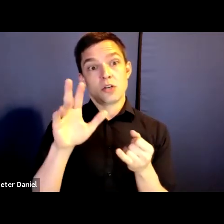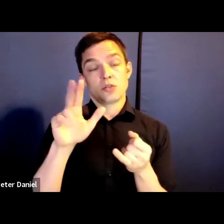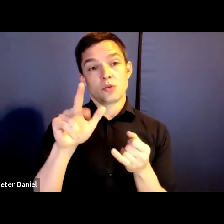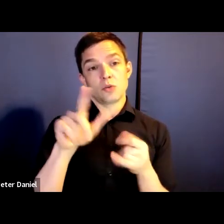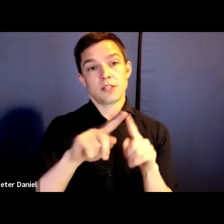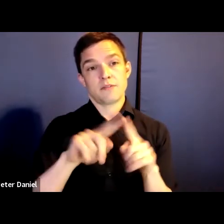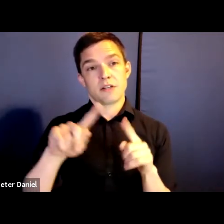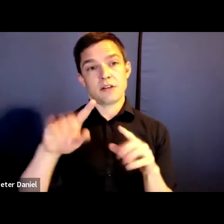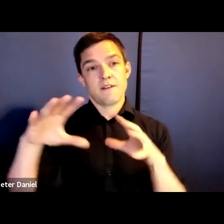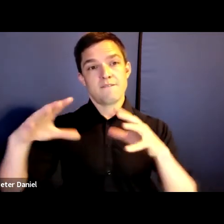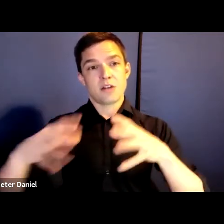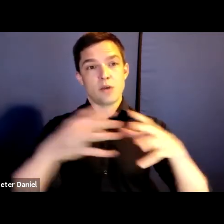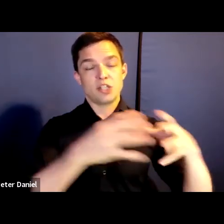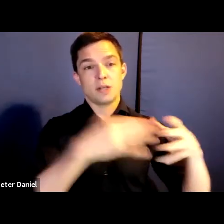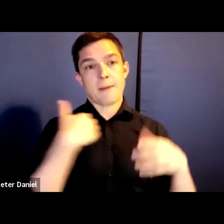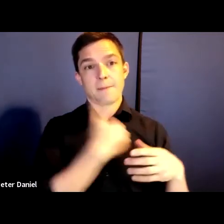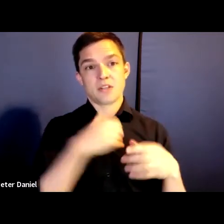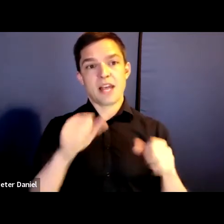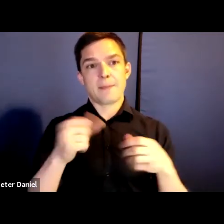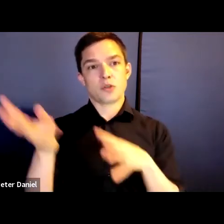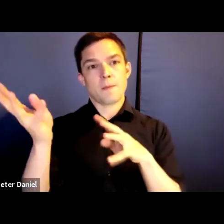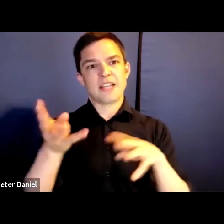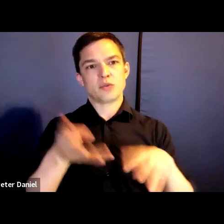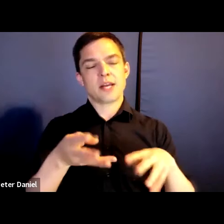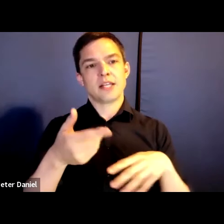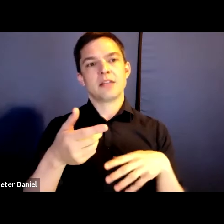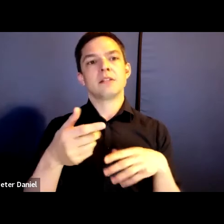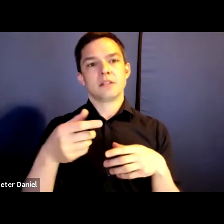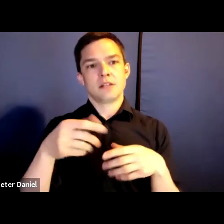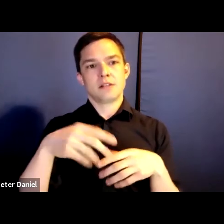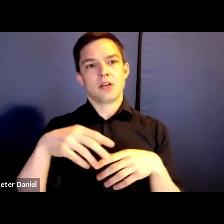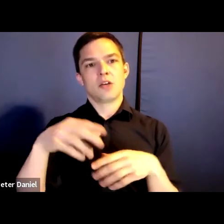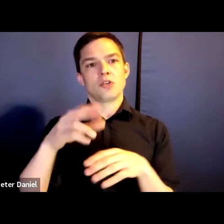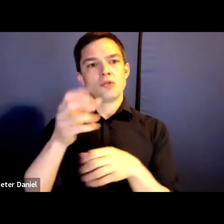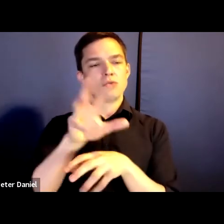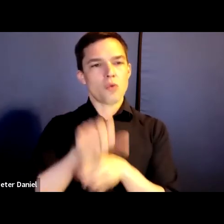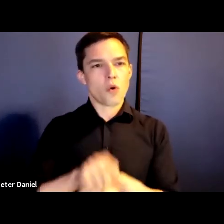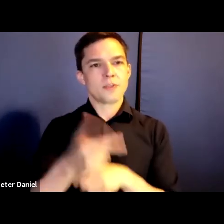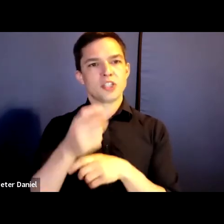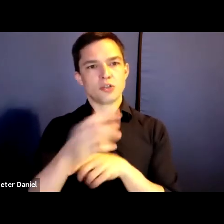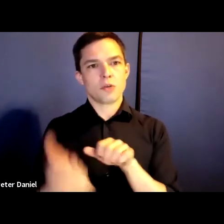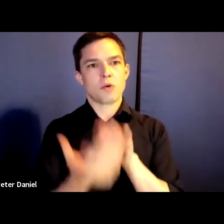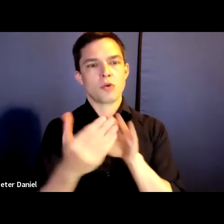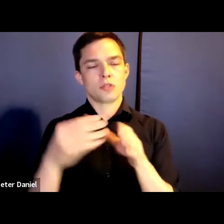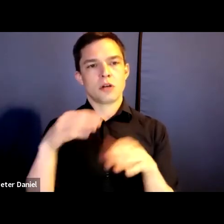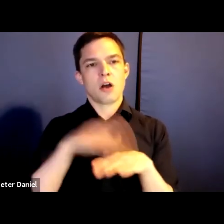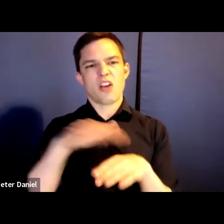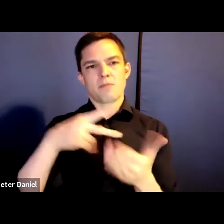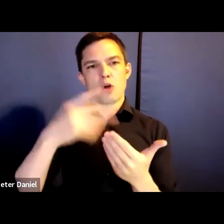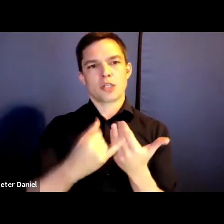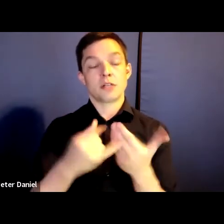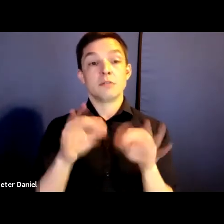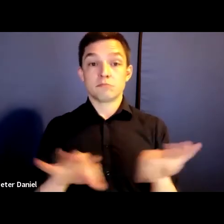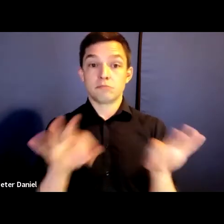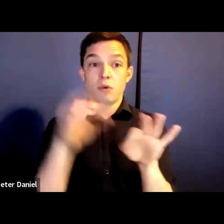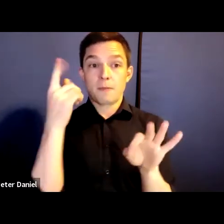member organizations were able to mainstream the gender approach in their norms, procedure, work plans, and projects. This is important considering,